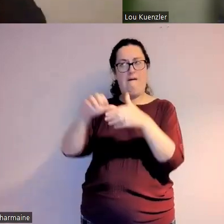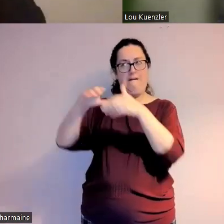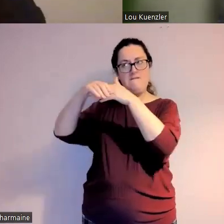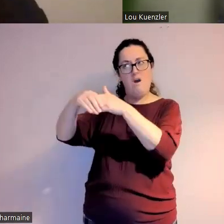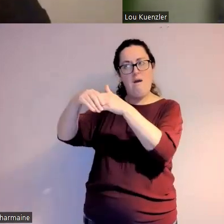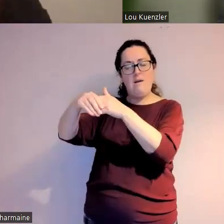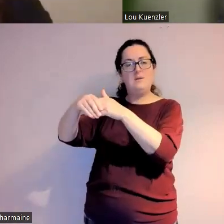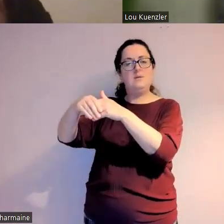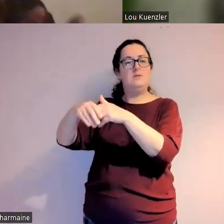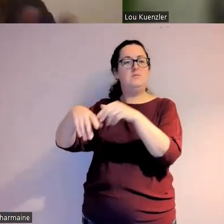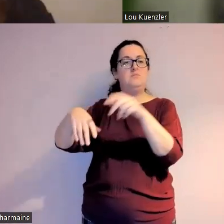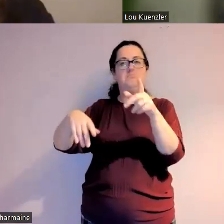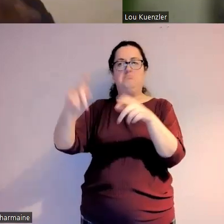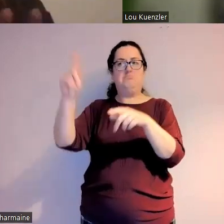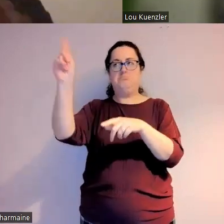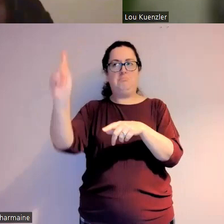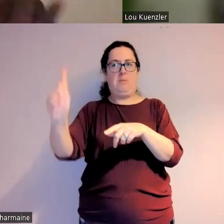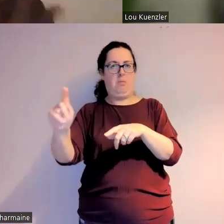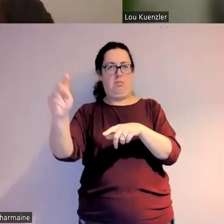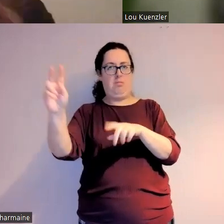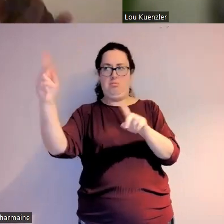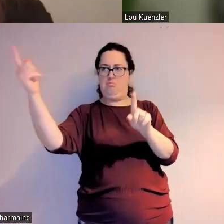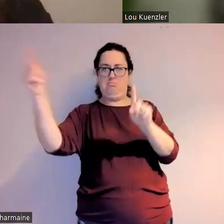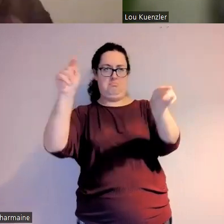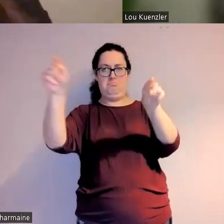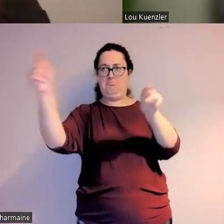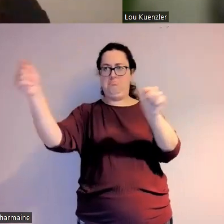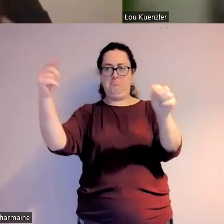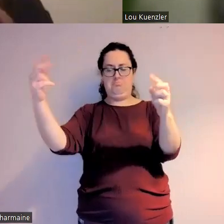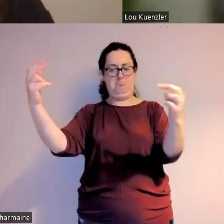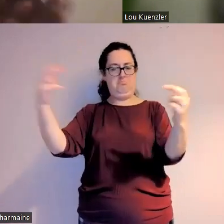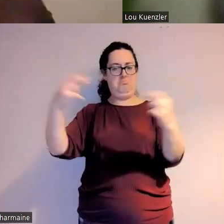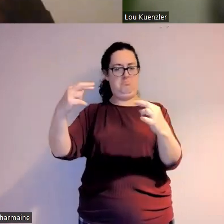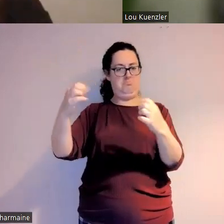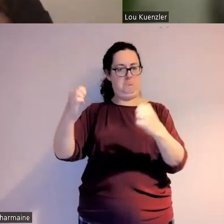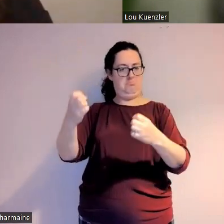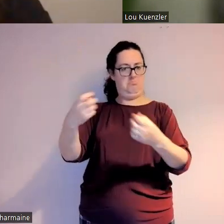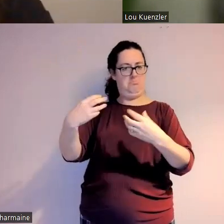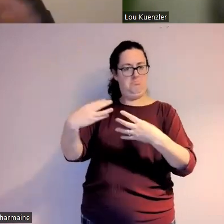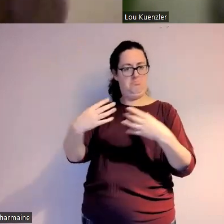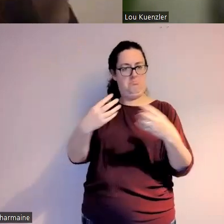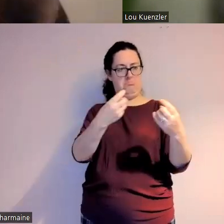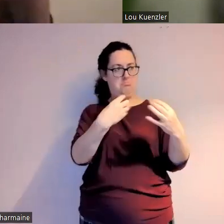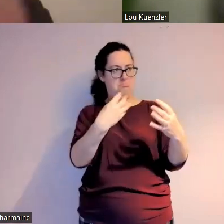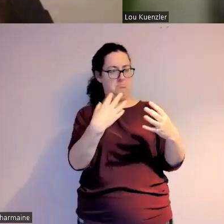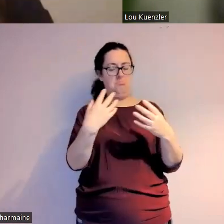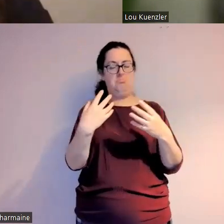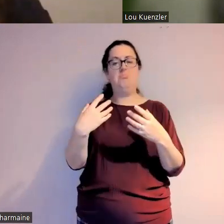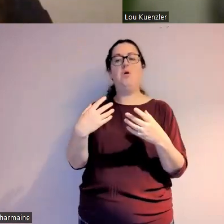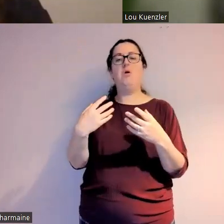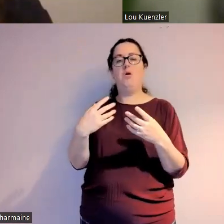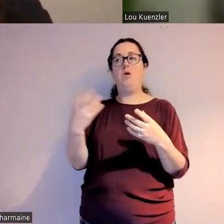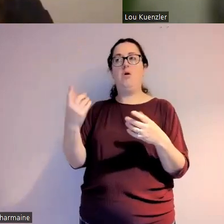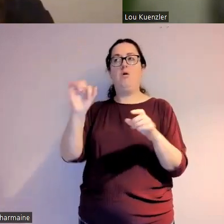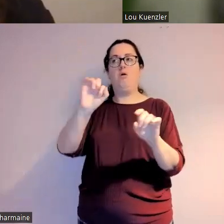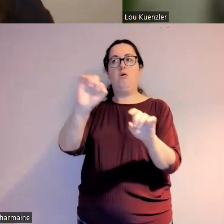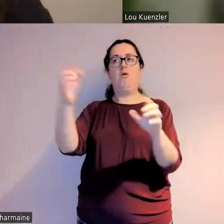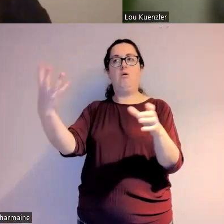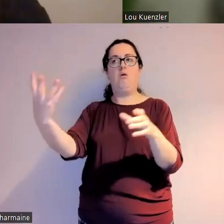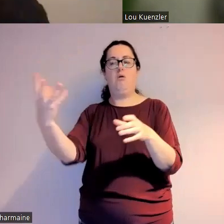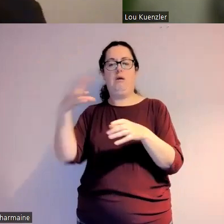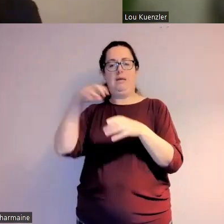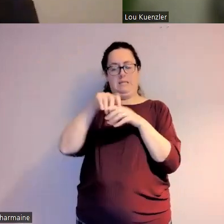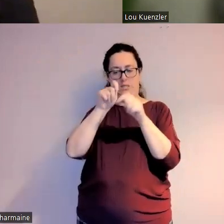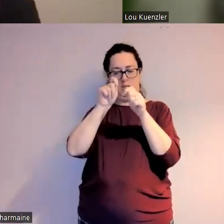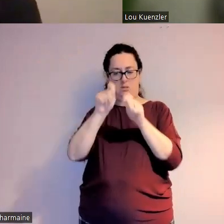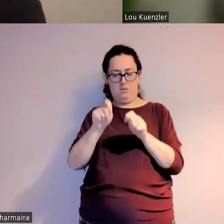and people to sort of read it and just sort of give any bits and pieces, and then I'll try and incorporate those. And